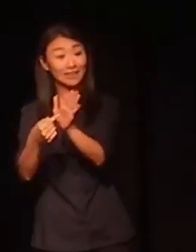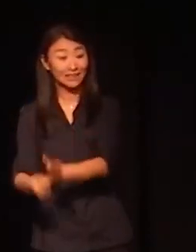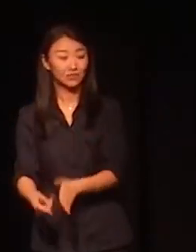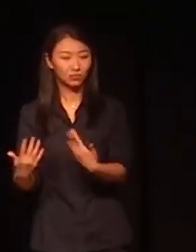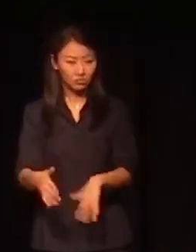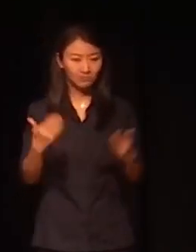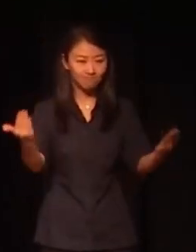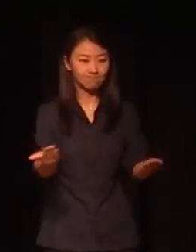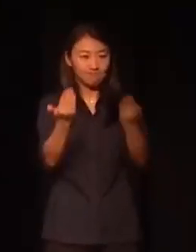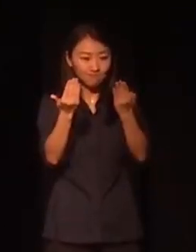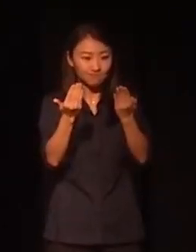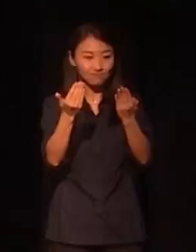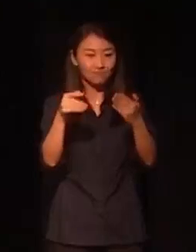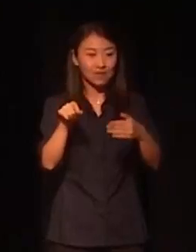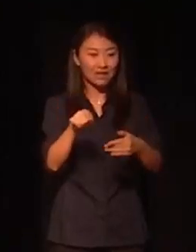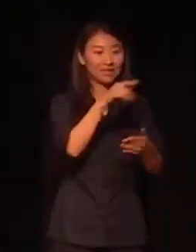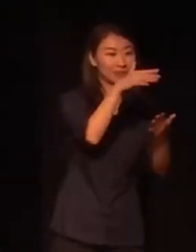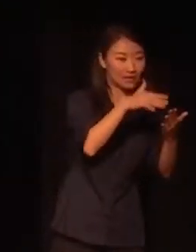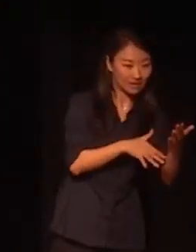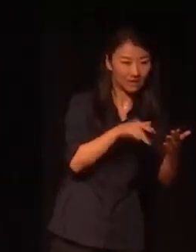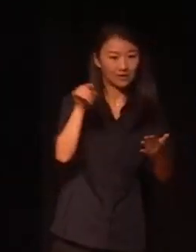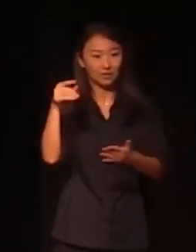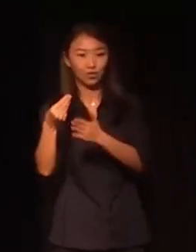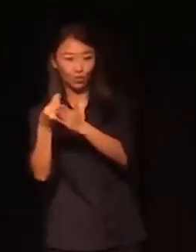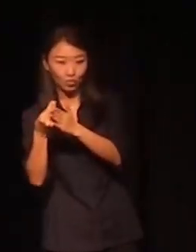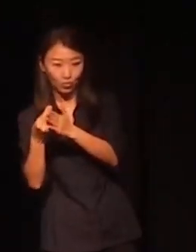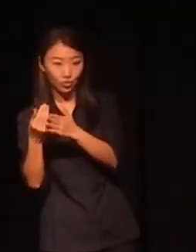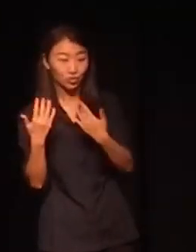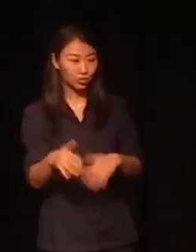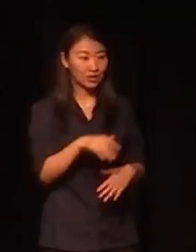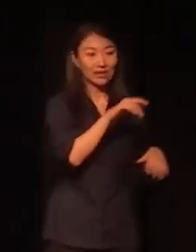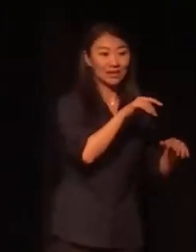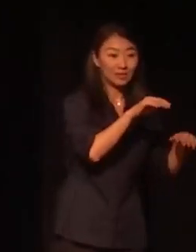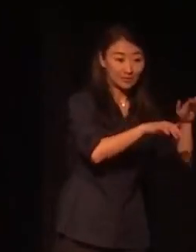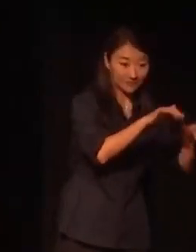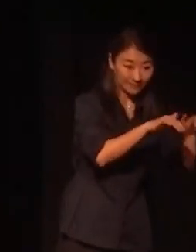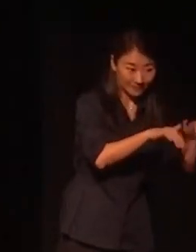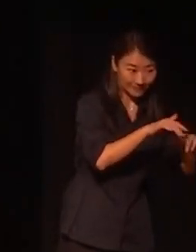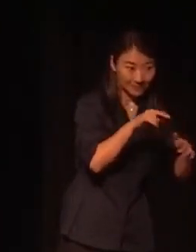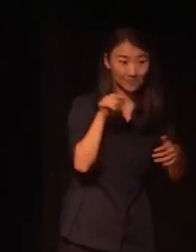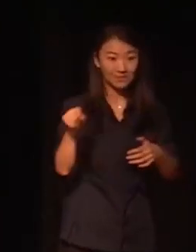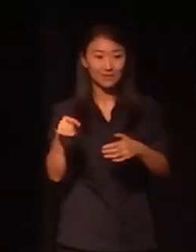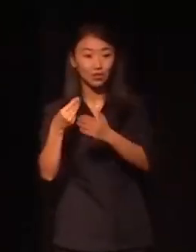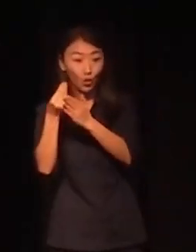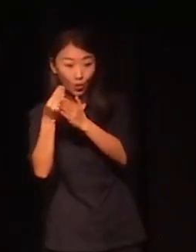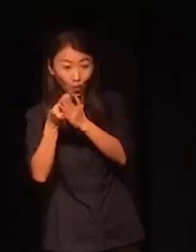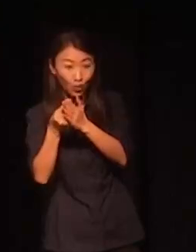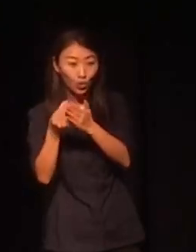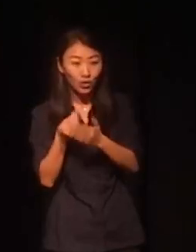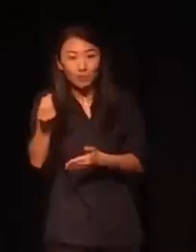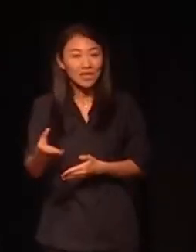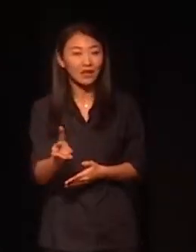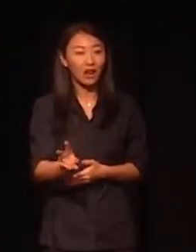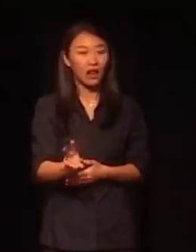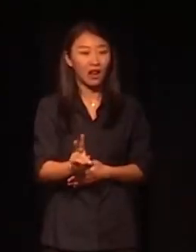combined together, we have got text in, text out, and image out box. That would be 3 systems,